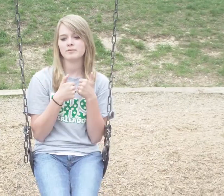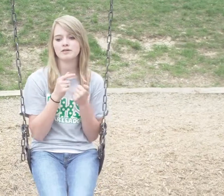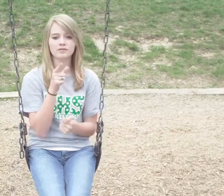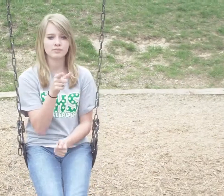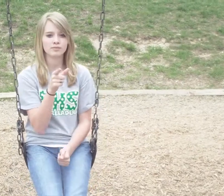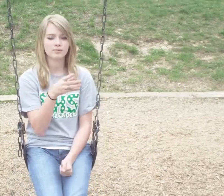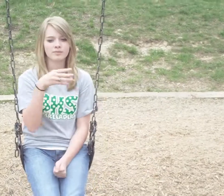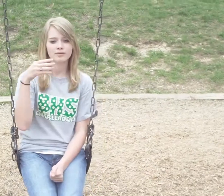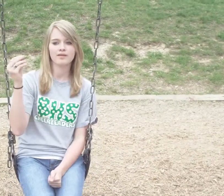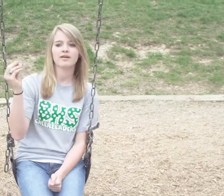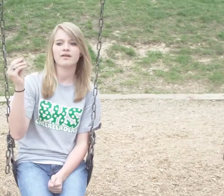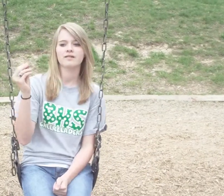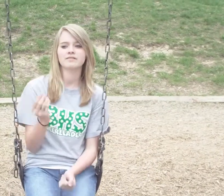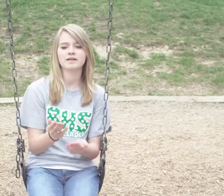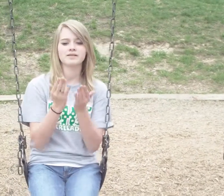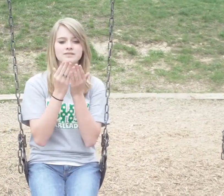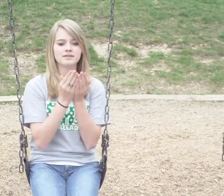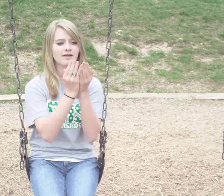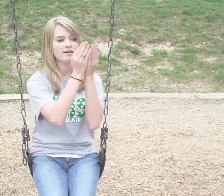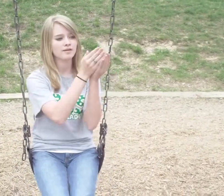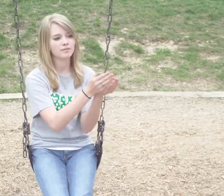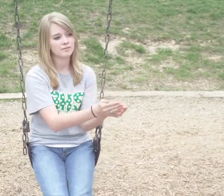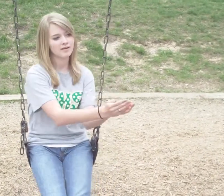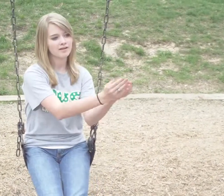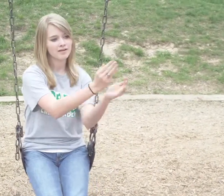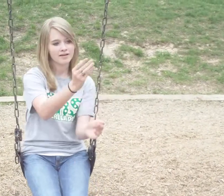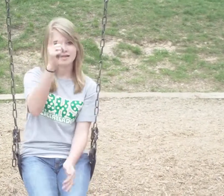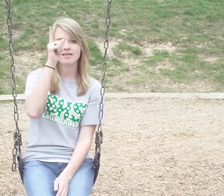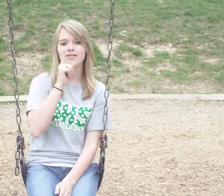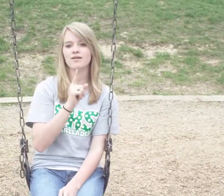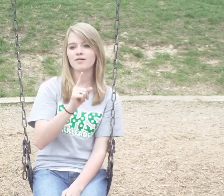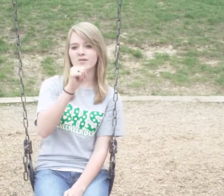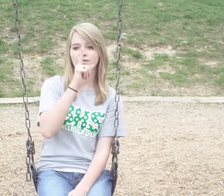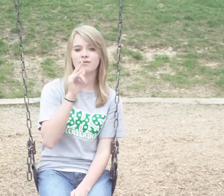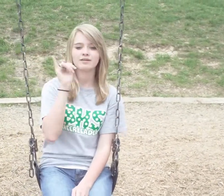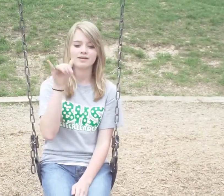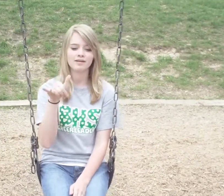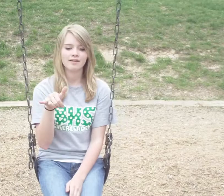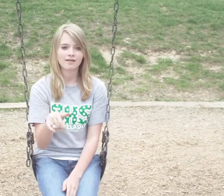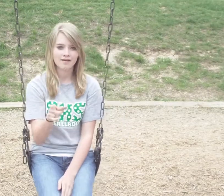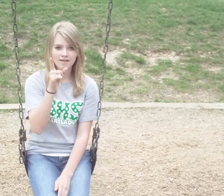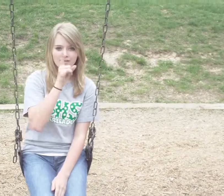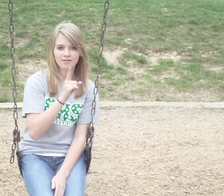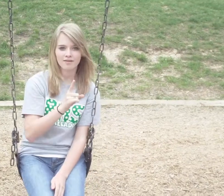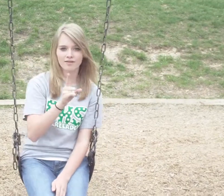baby, you left and sailed away alone.